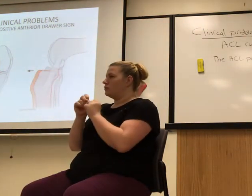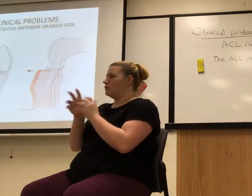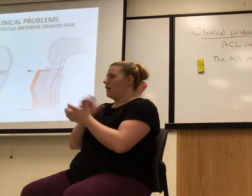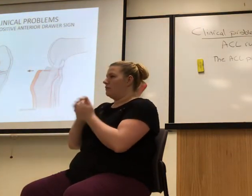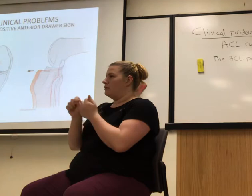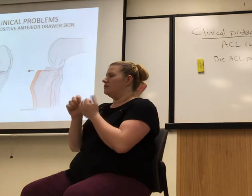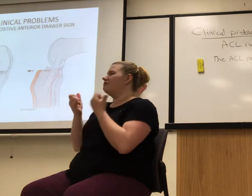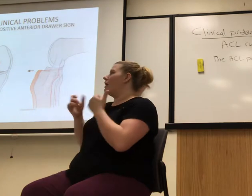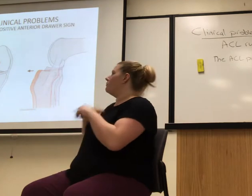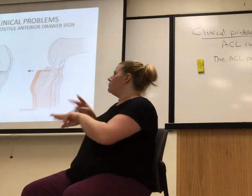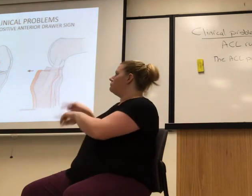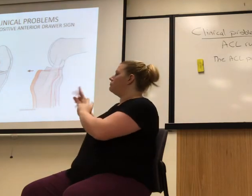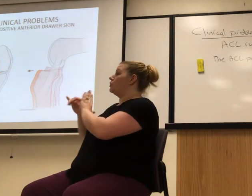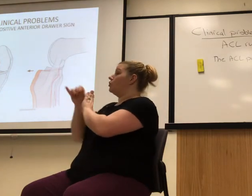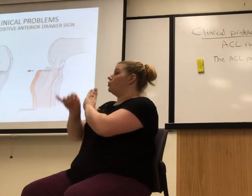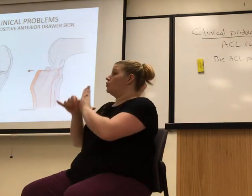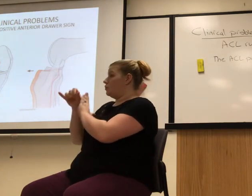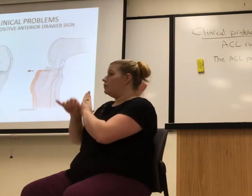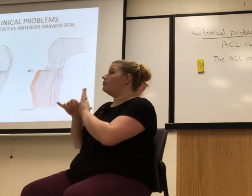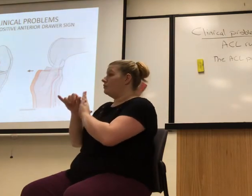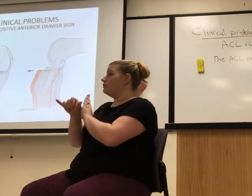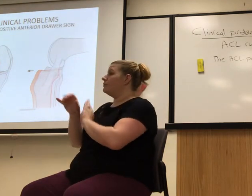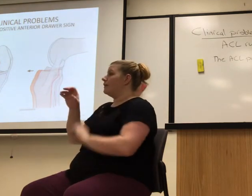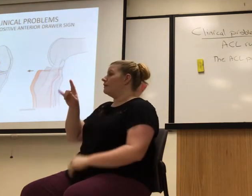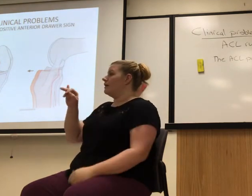that positive test.